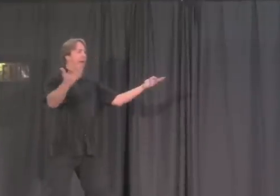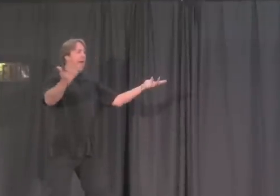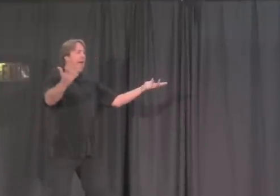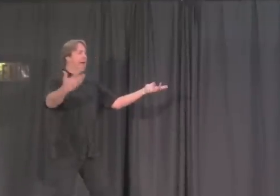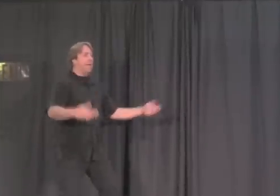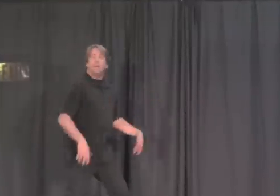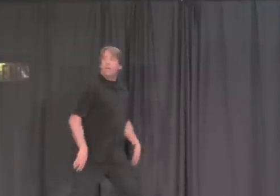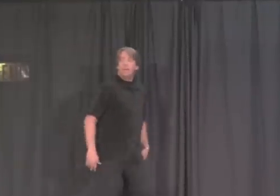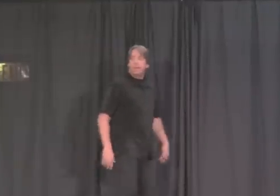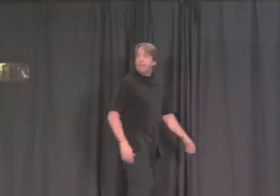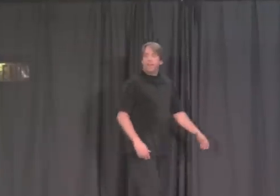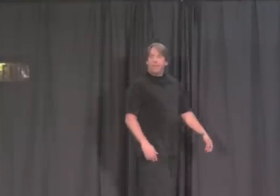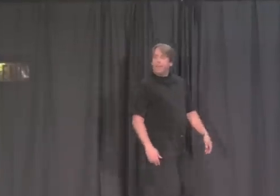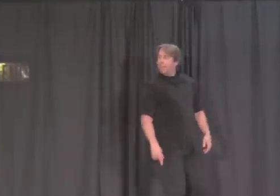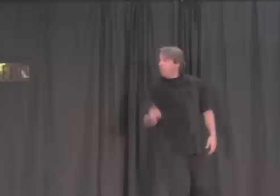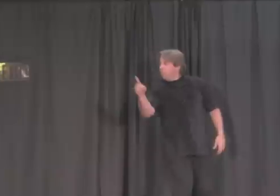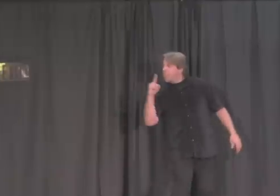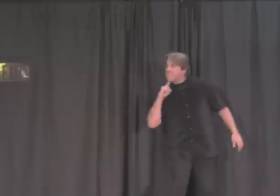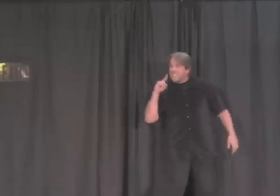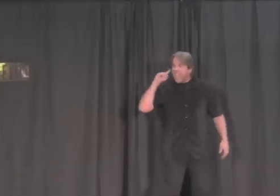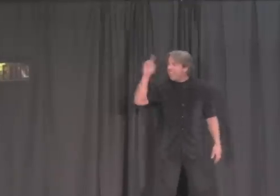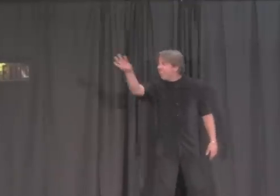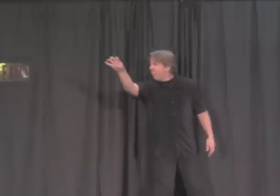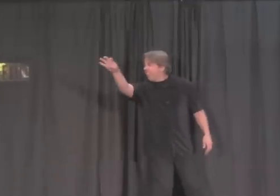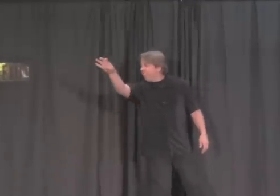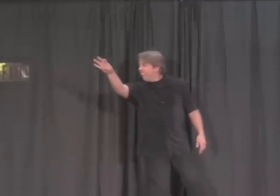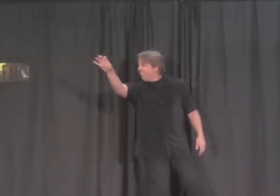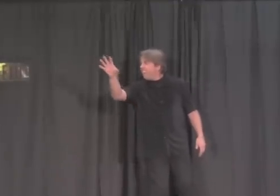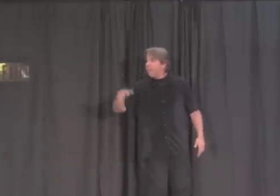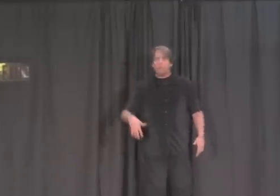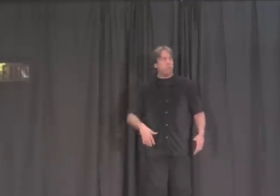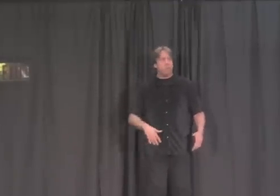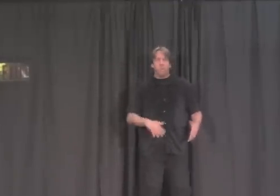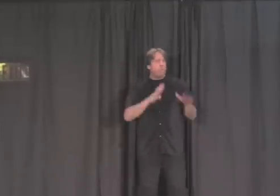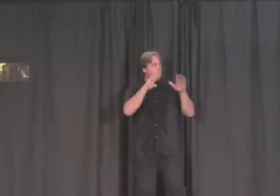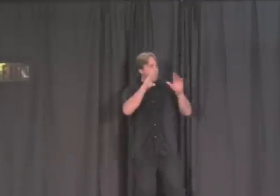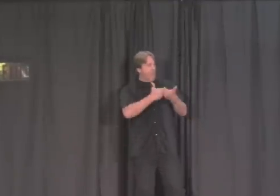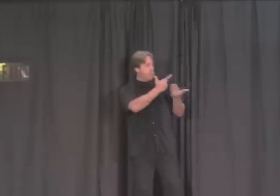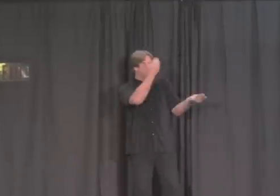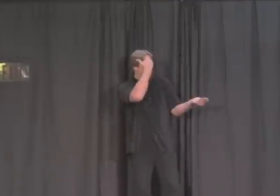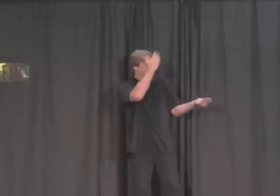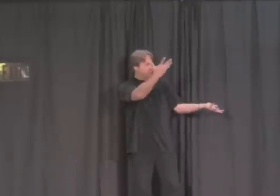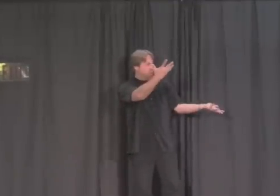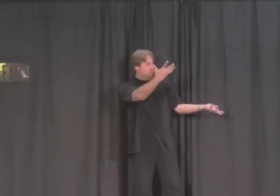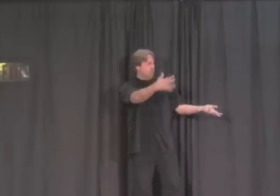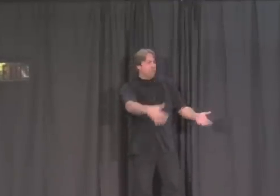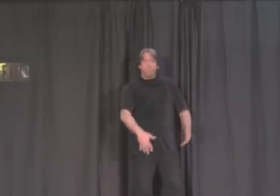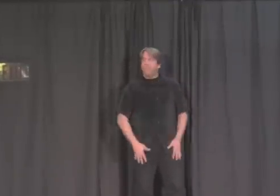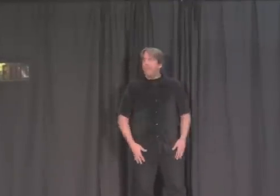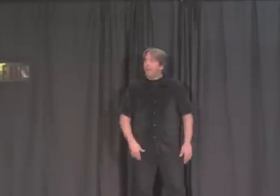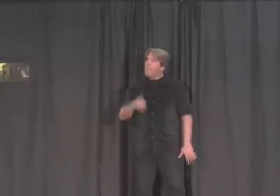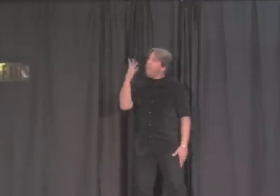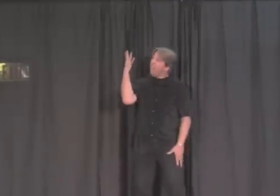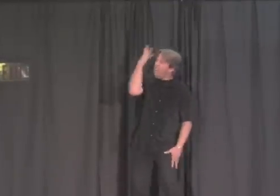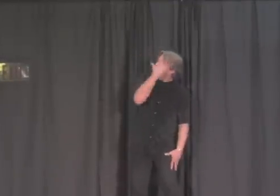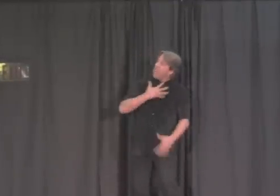It isn't. Are you deaf? Why, yes, how did you know? You